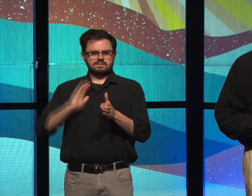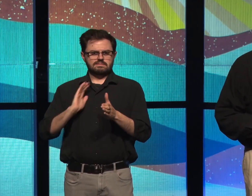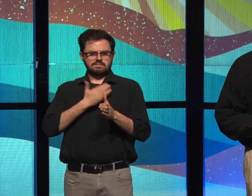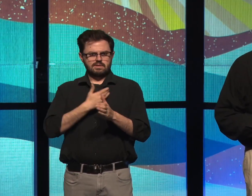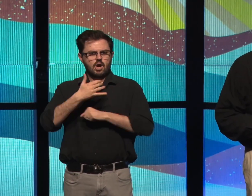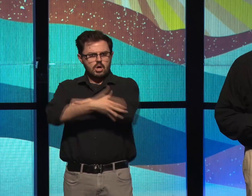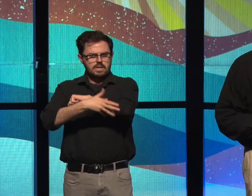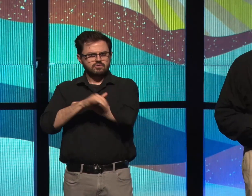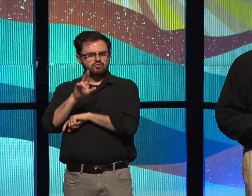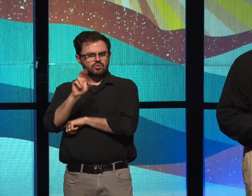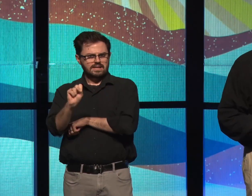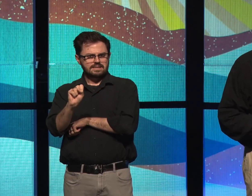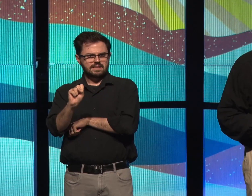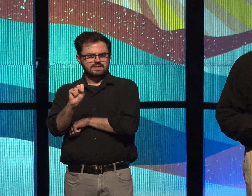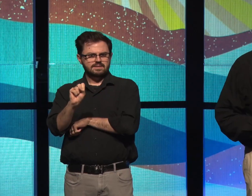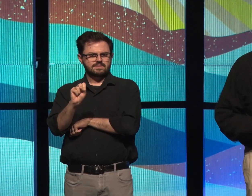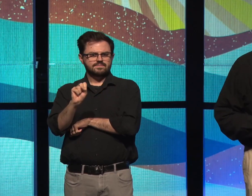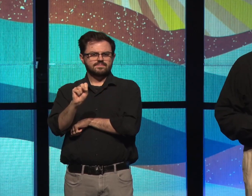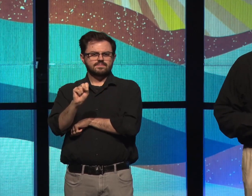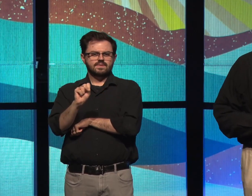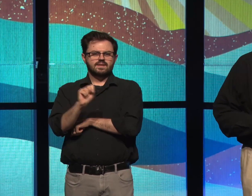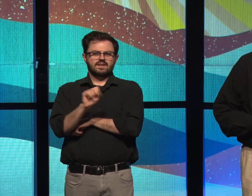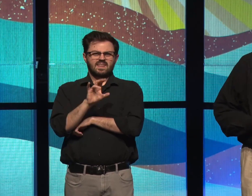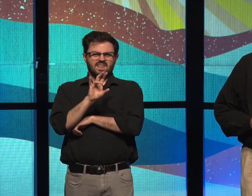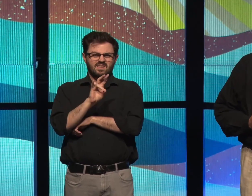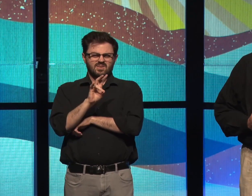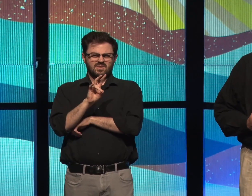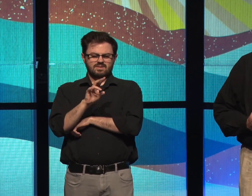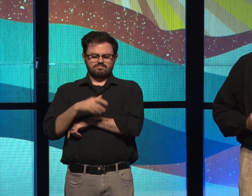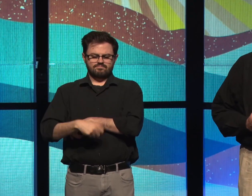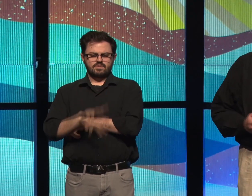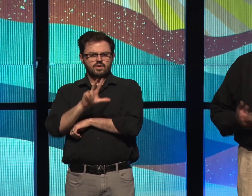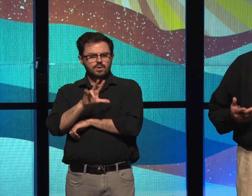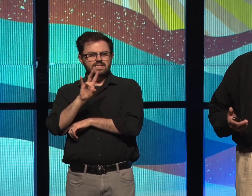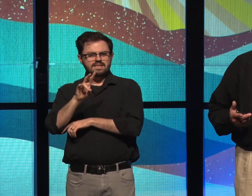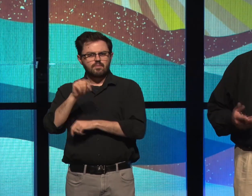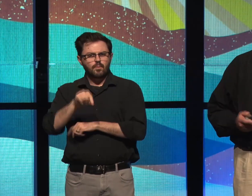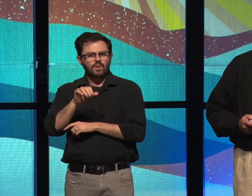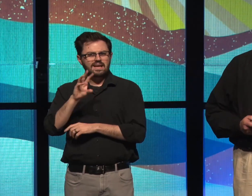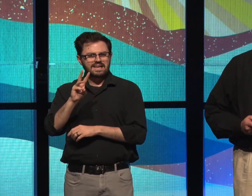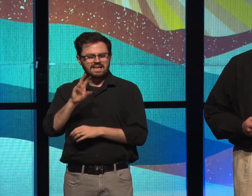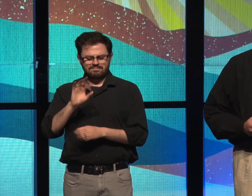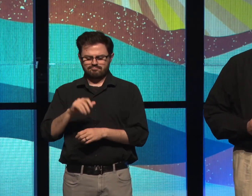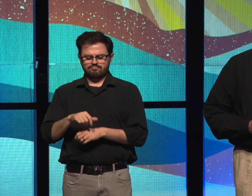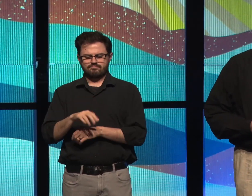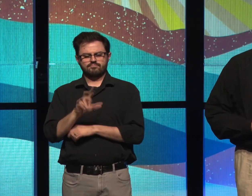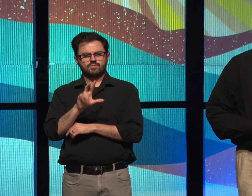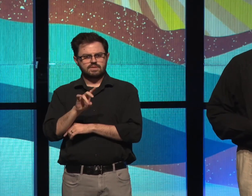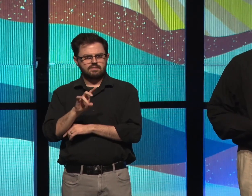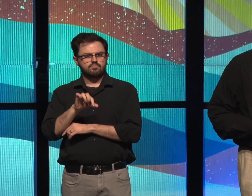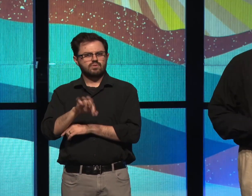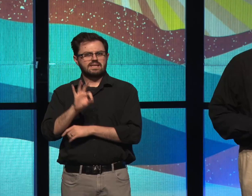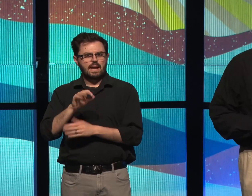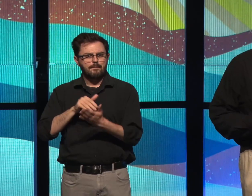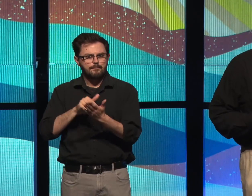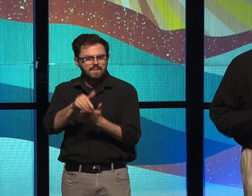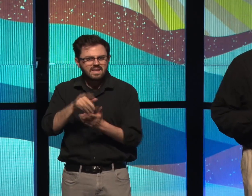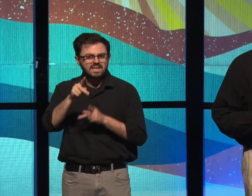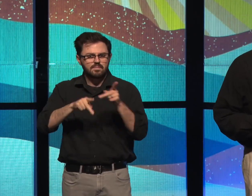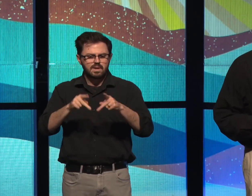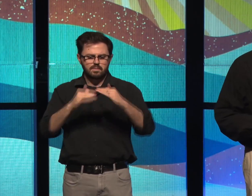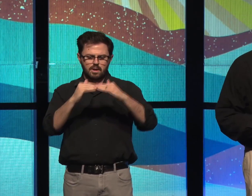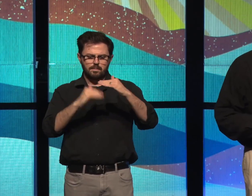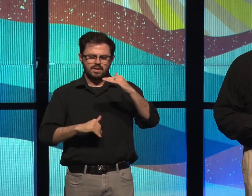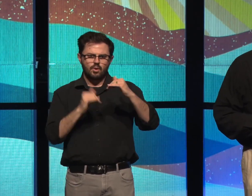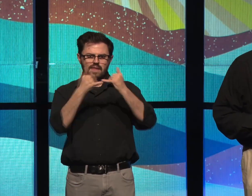11.5% or 37.9 million people in the United States, Americans, live below the poverty line. No